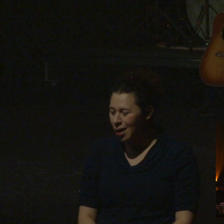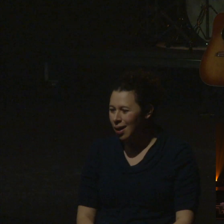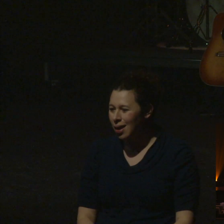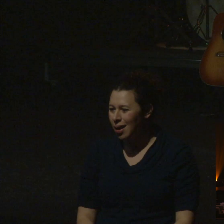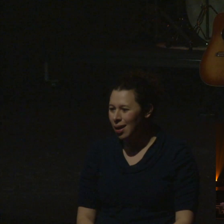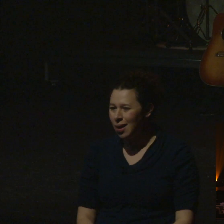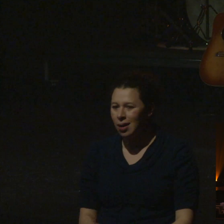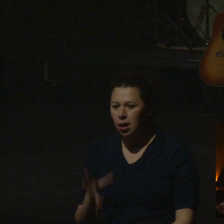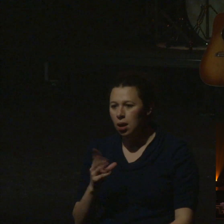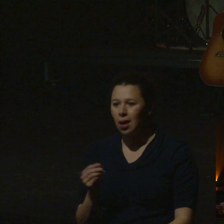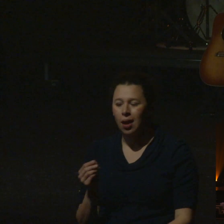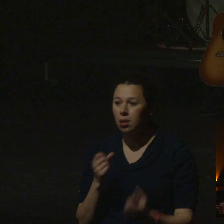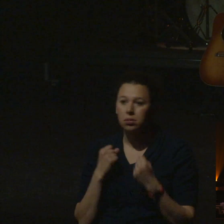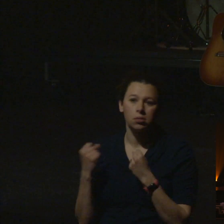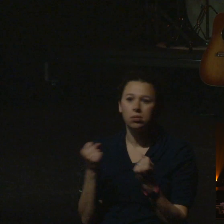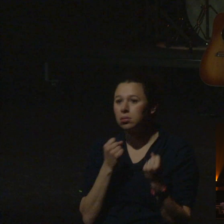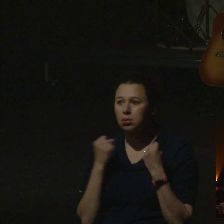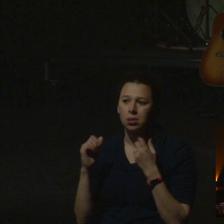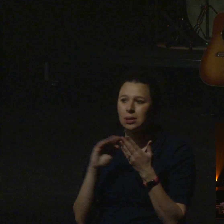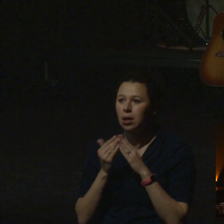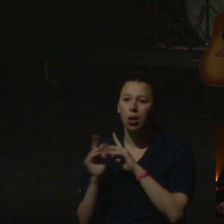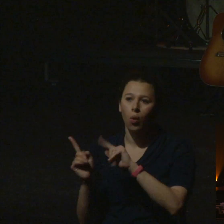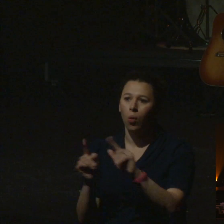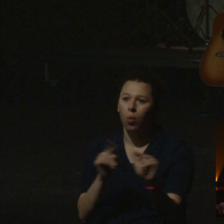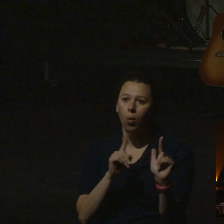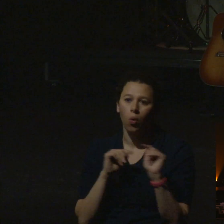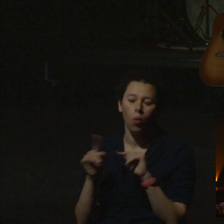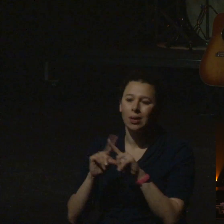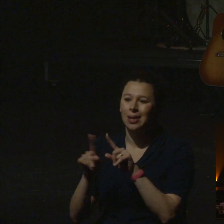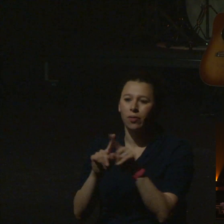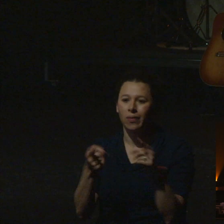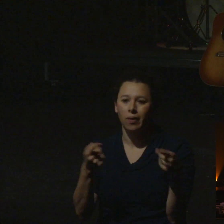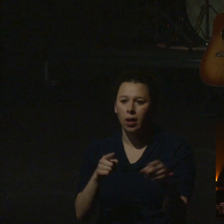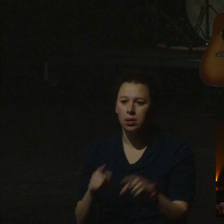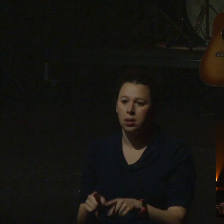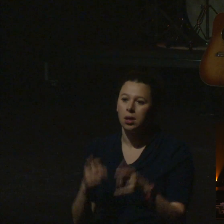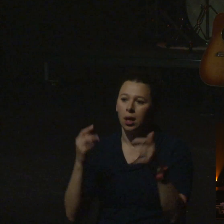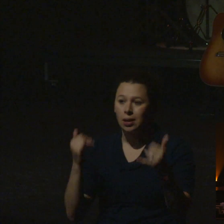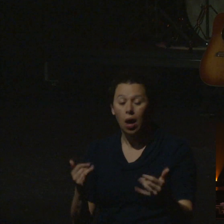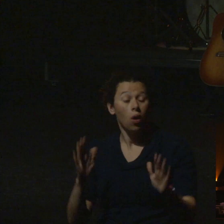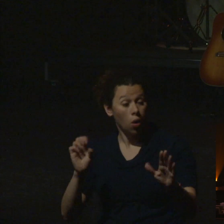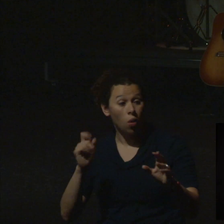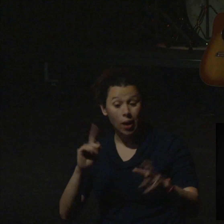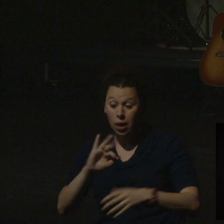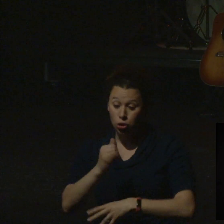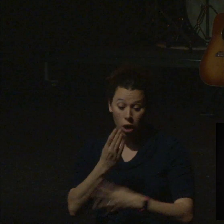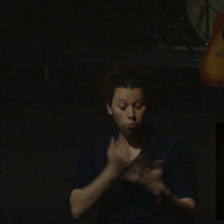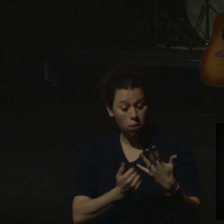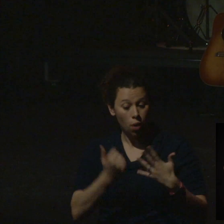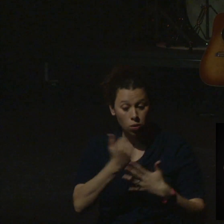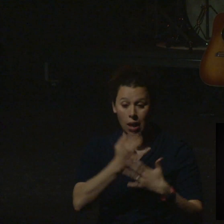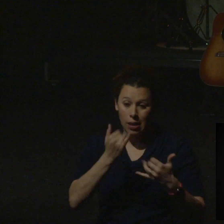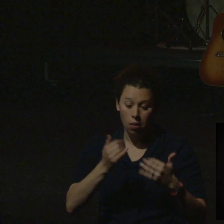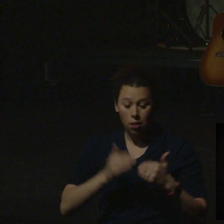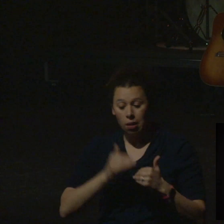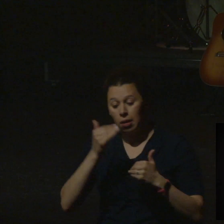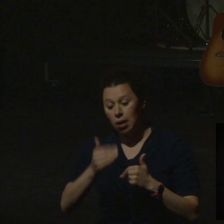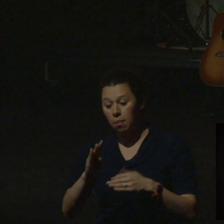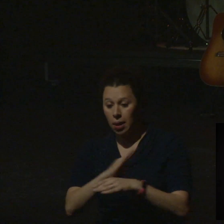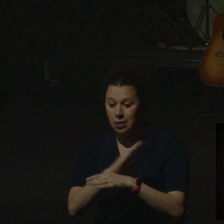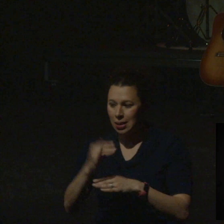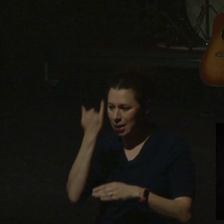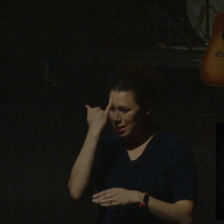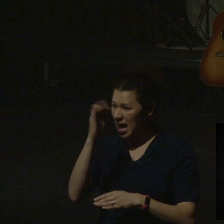Drug around all the city, going to all these events, and now it's like, all right, let's get the promotion. On to the next business idea. Is this